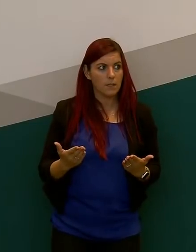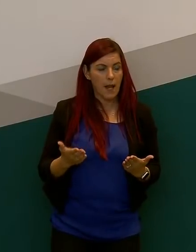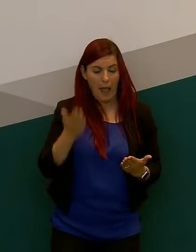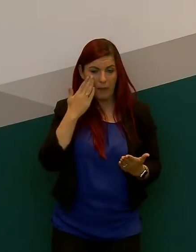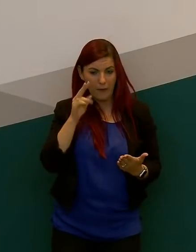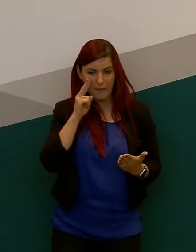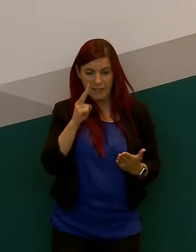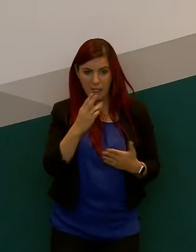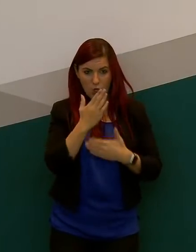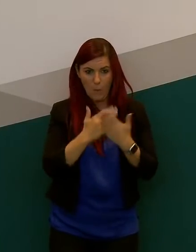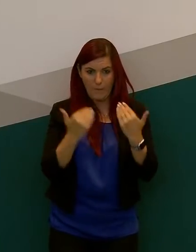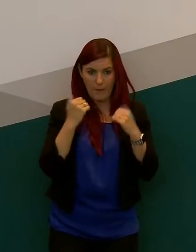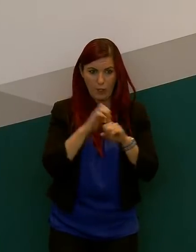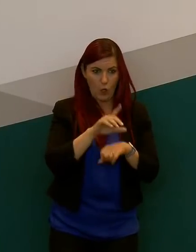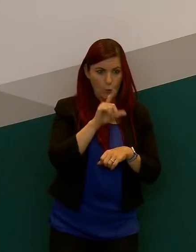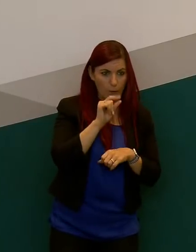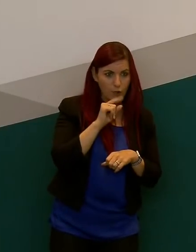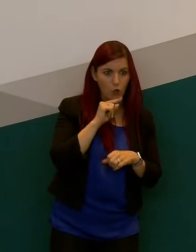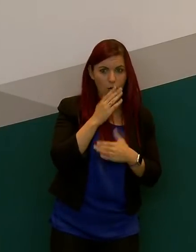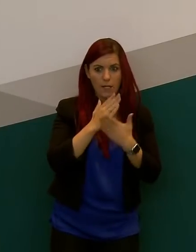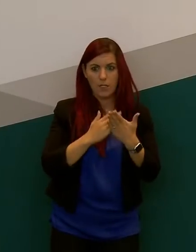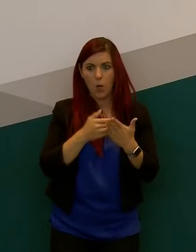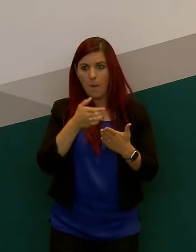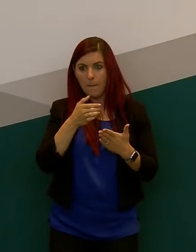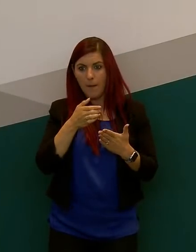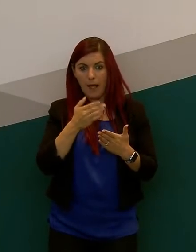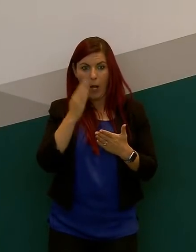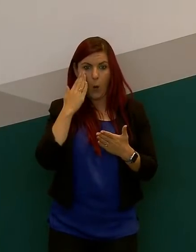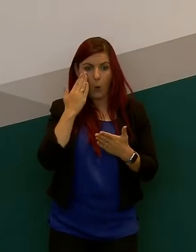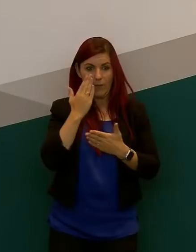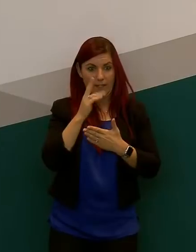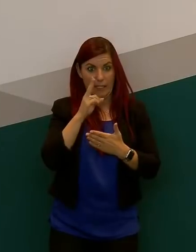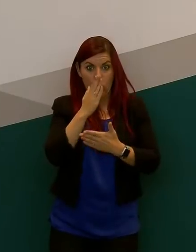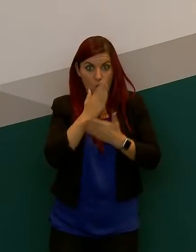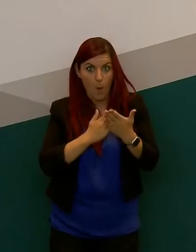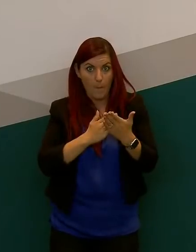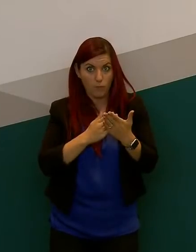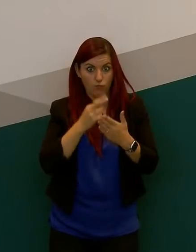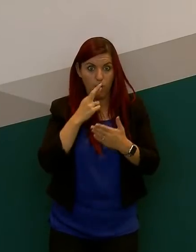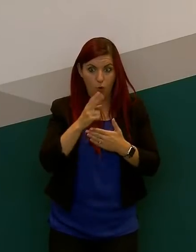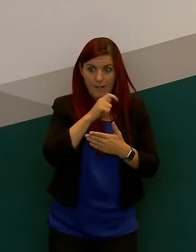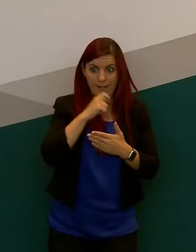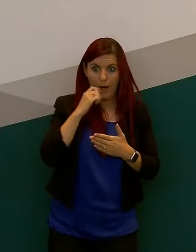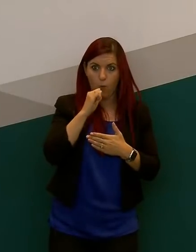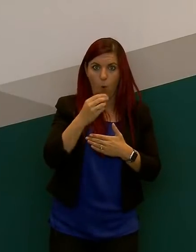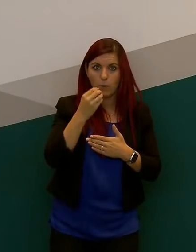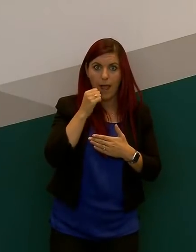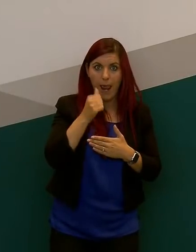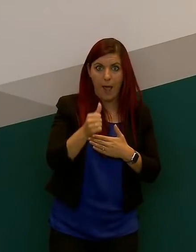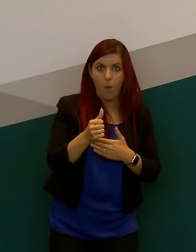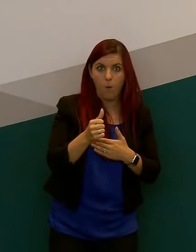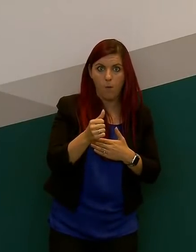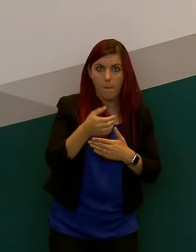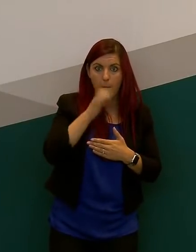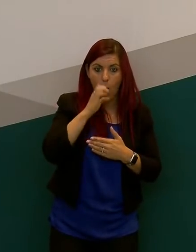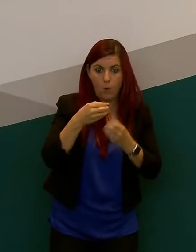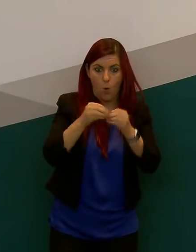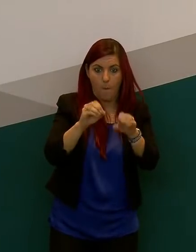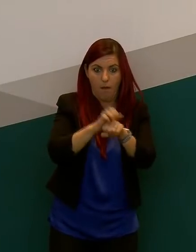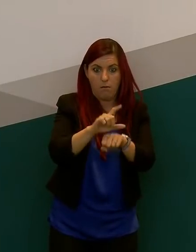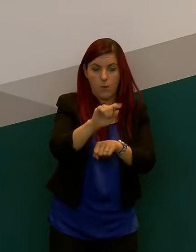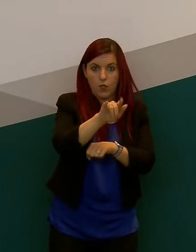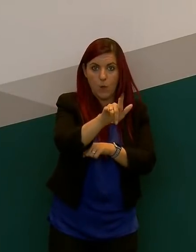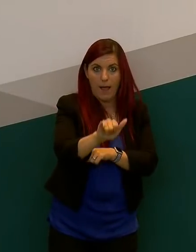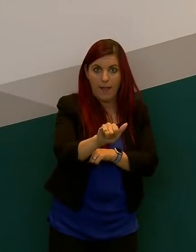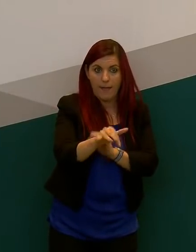Twitter and you might not allow the pubs to move into the next phase come July 20th? obviously there are appropriately empowered organisations